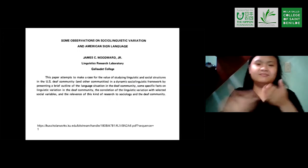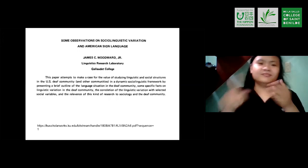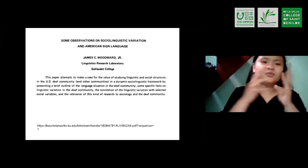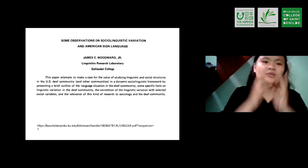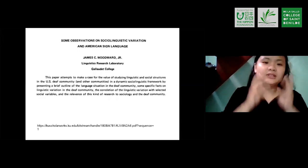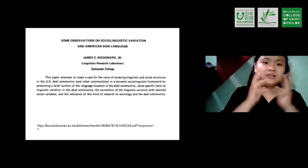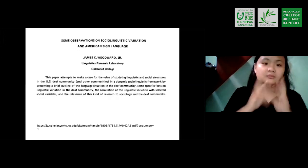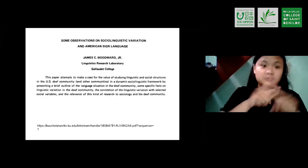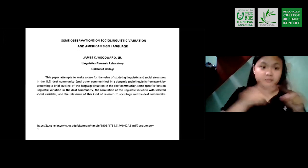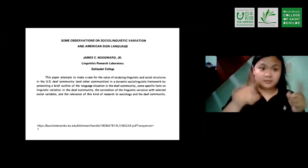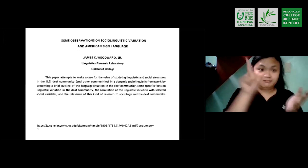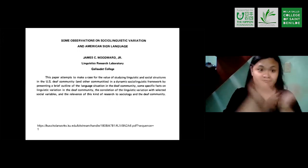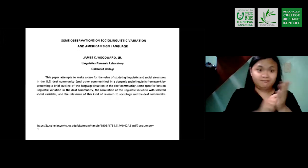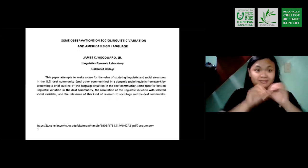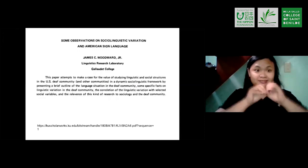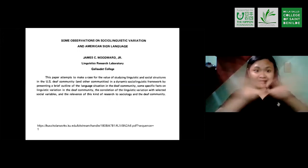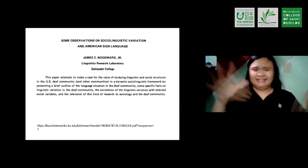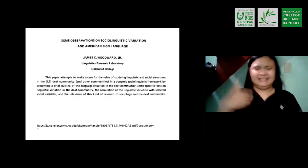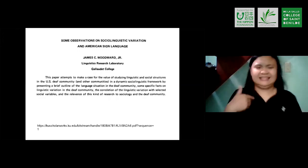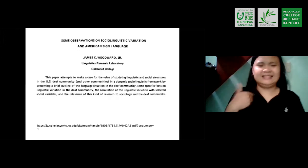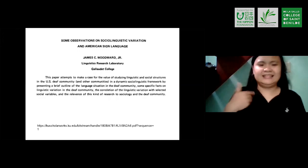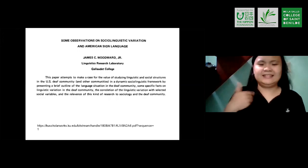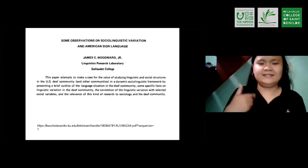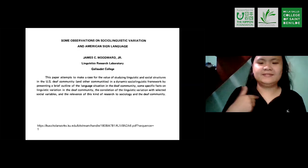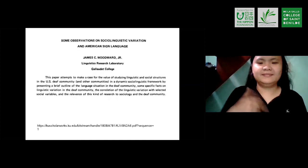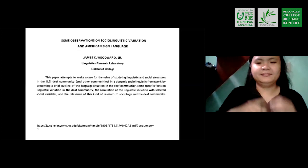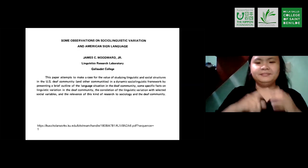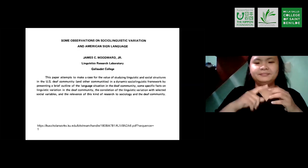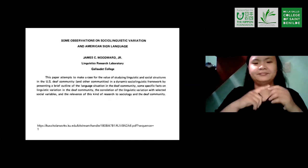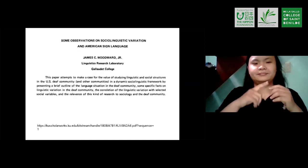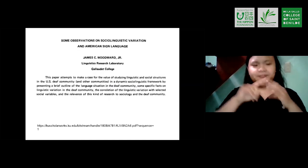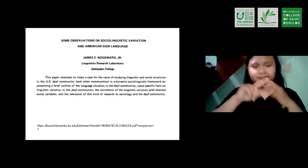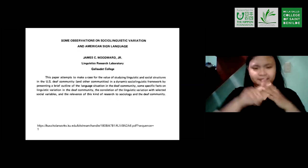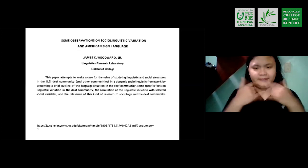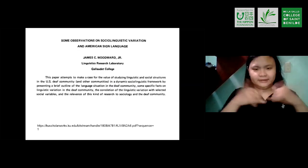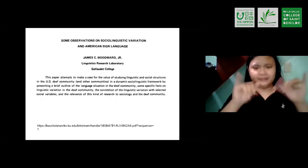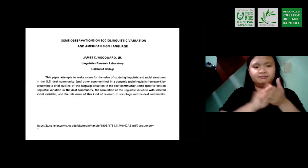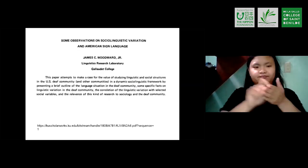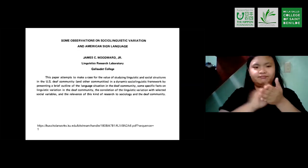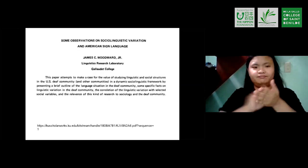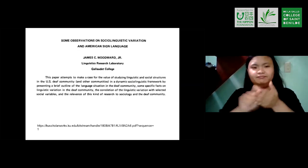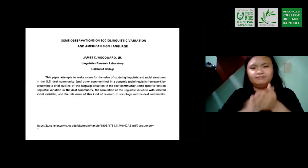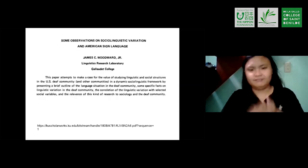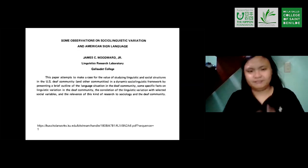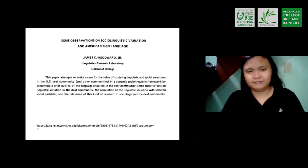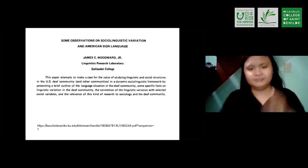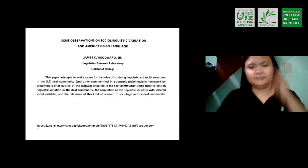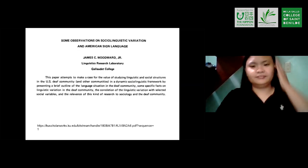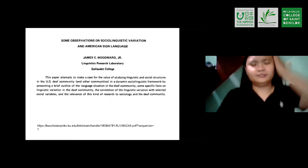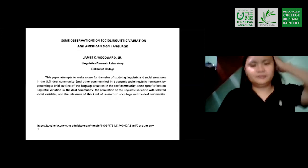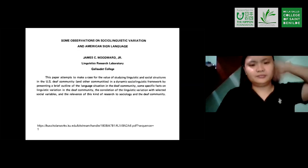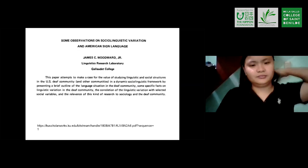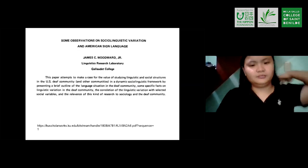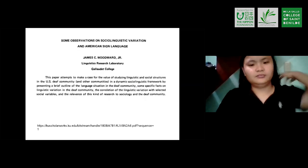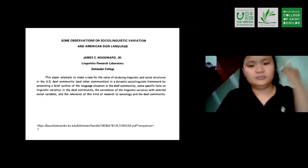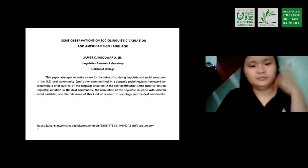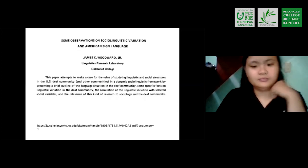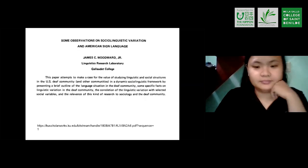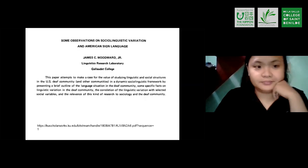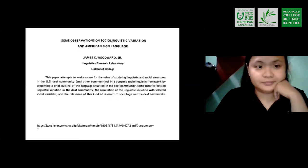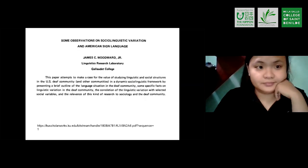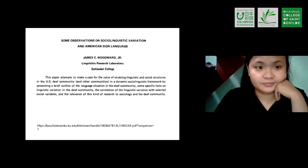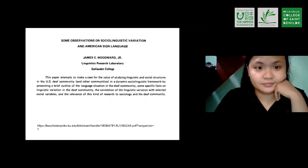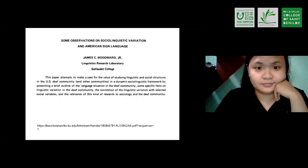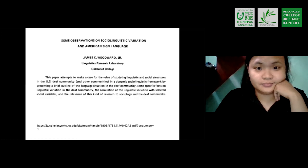that attended the conference so that they could see this presentation. This publication was not